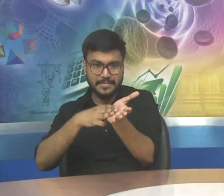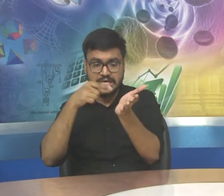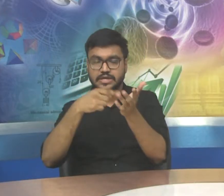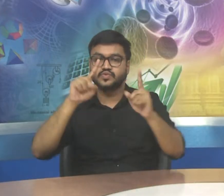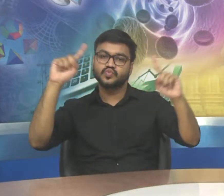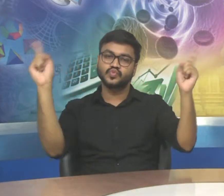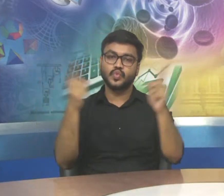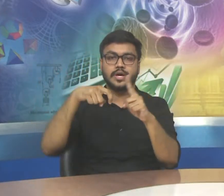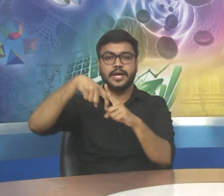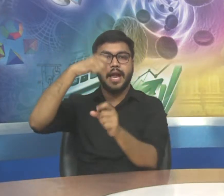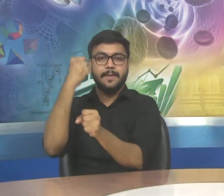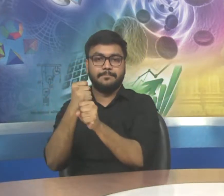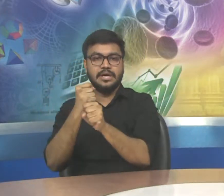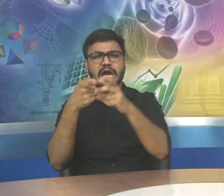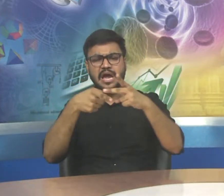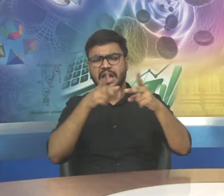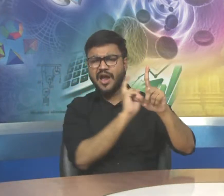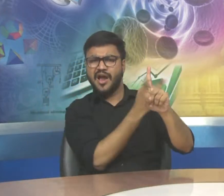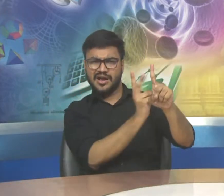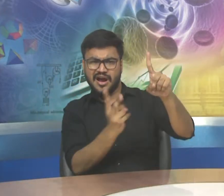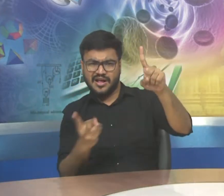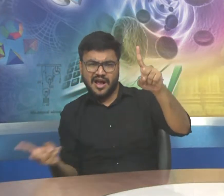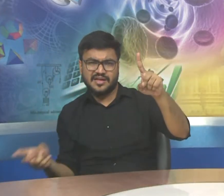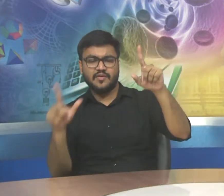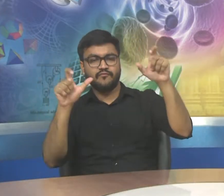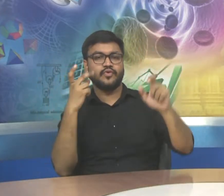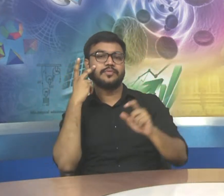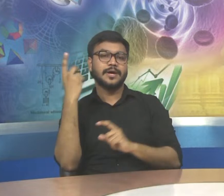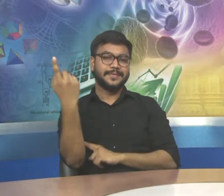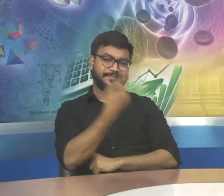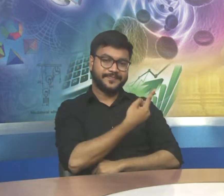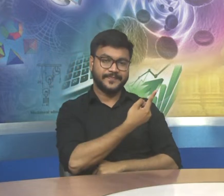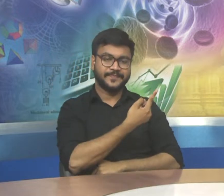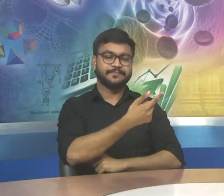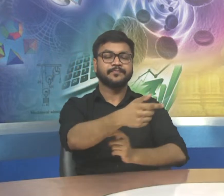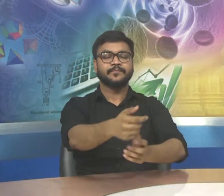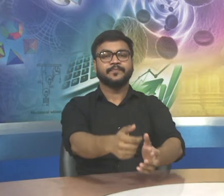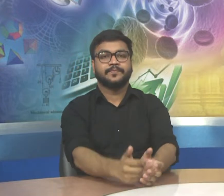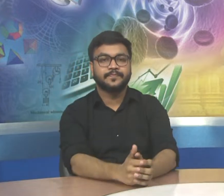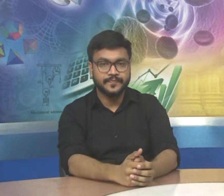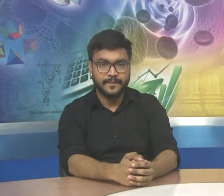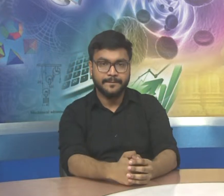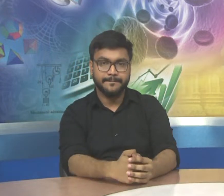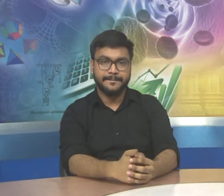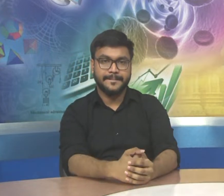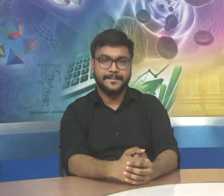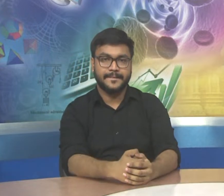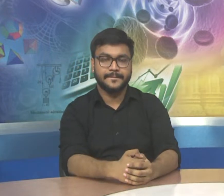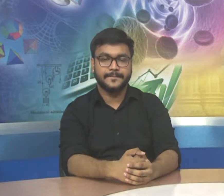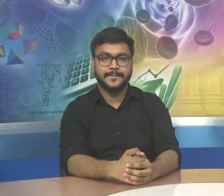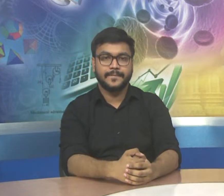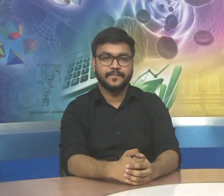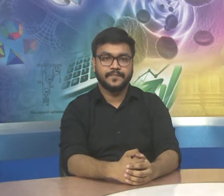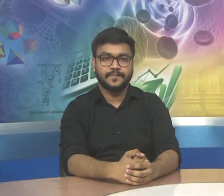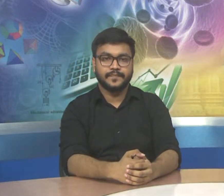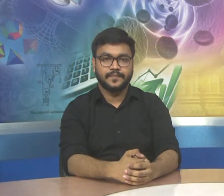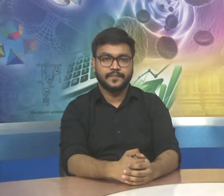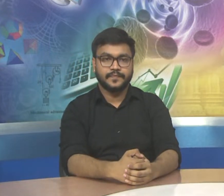there is a bag, a jute bag. Its base unit is kilogram and SI observation is kg,